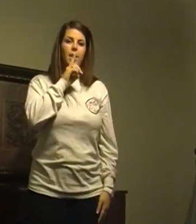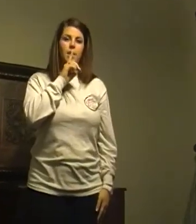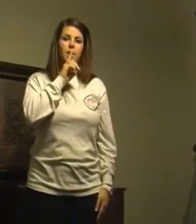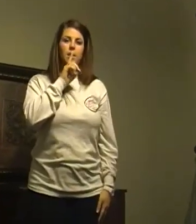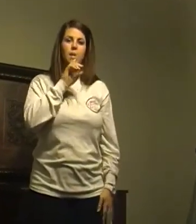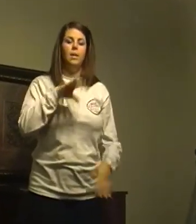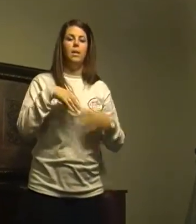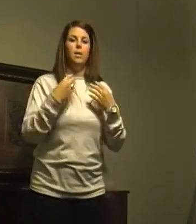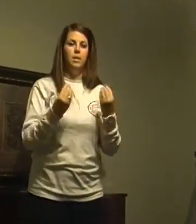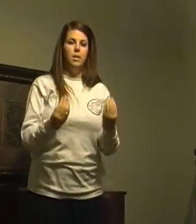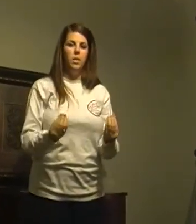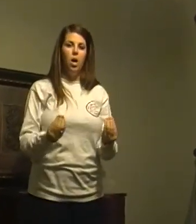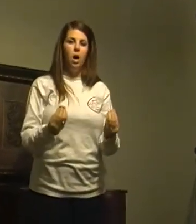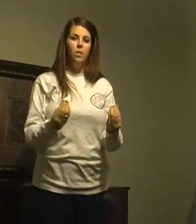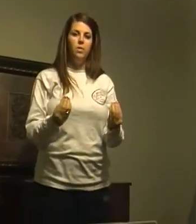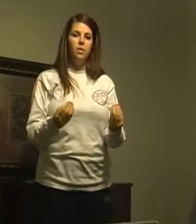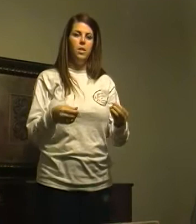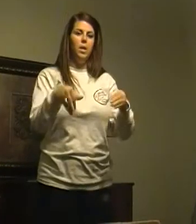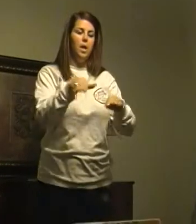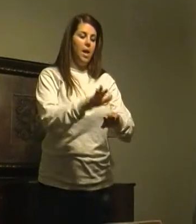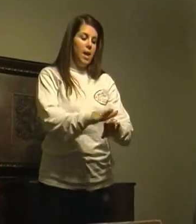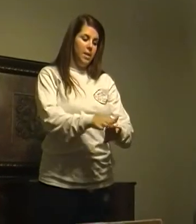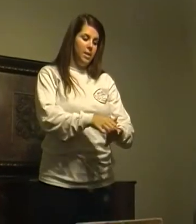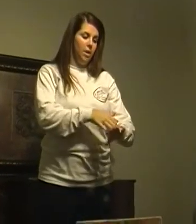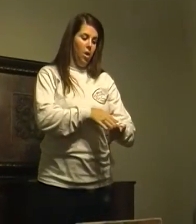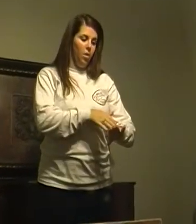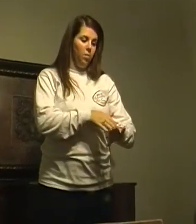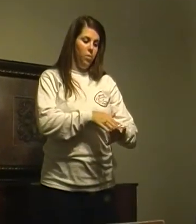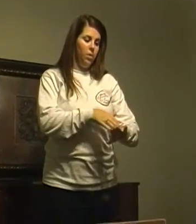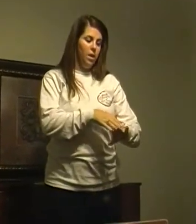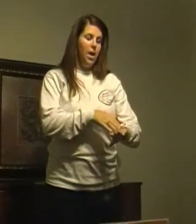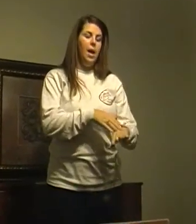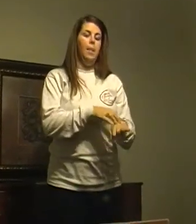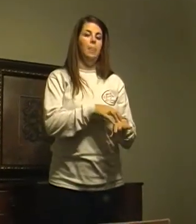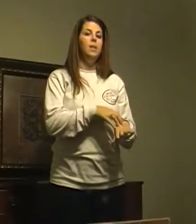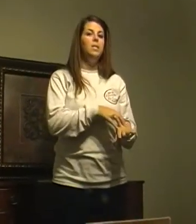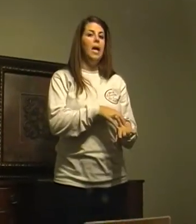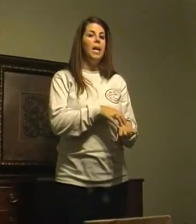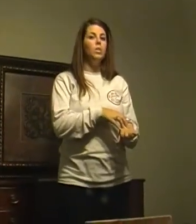quiet and soft and slow. And